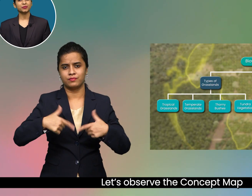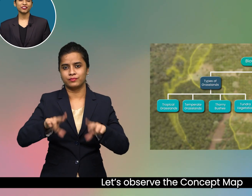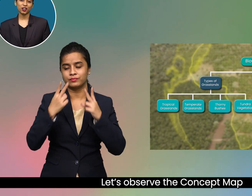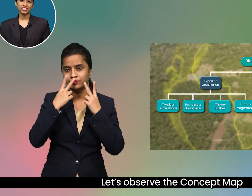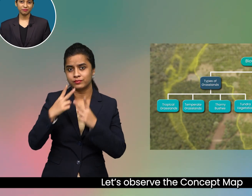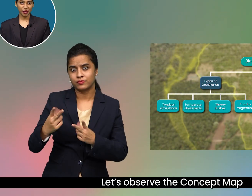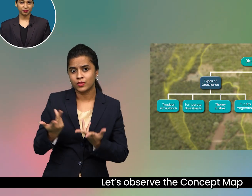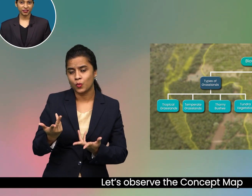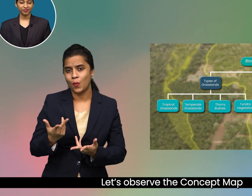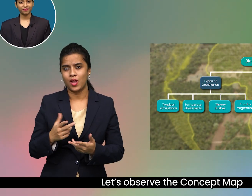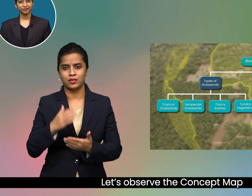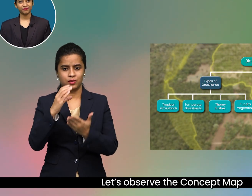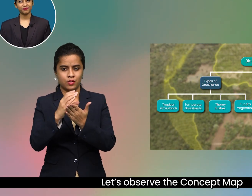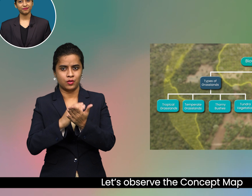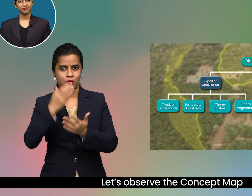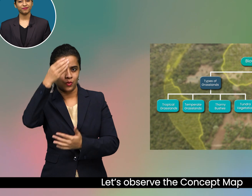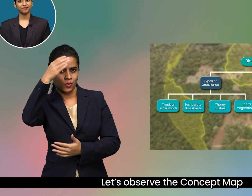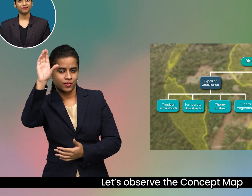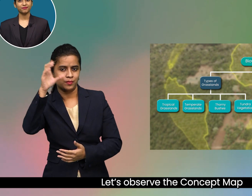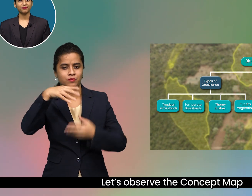Let's observe the concept map.